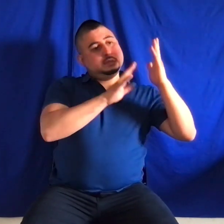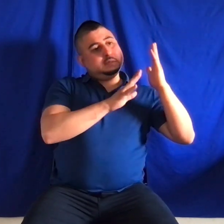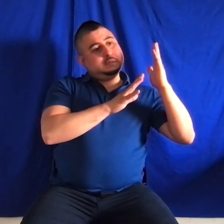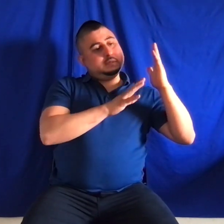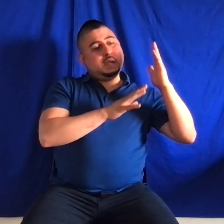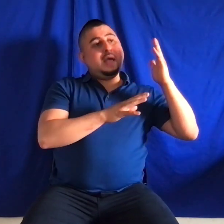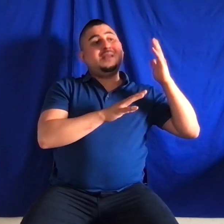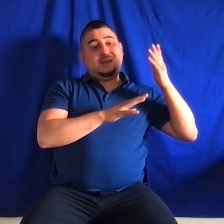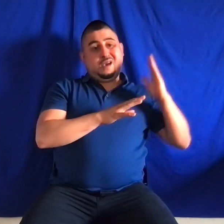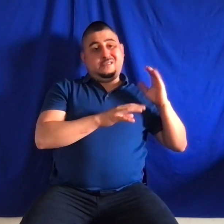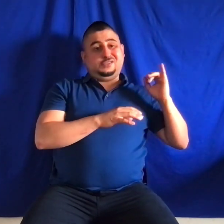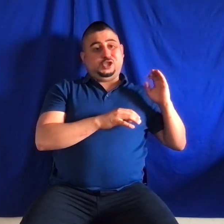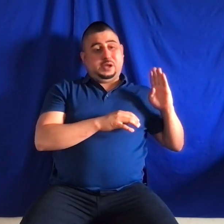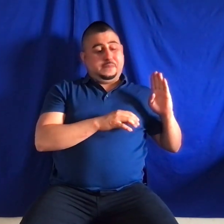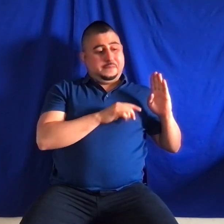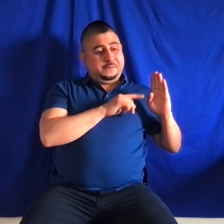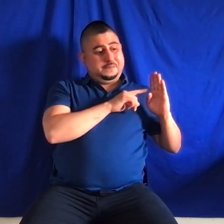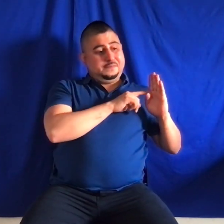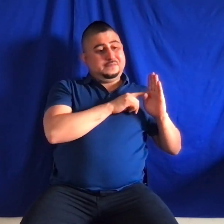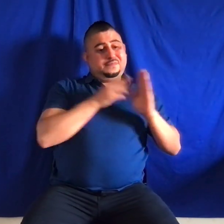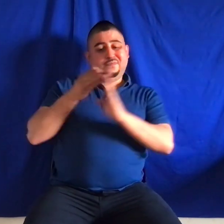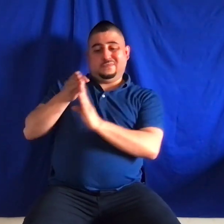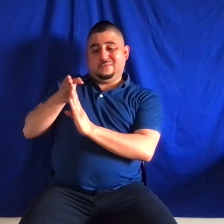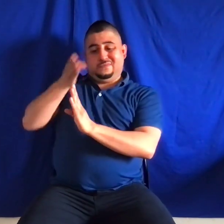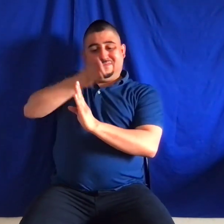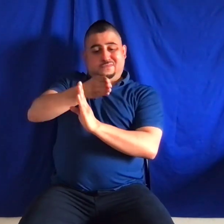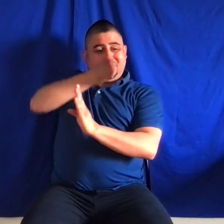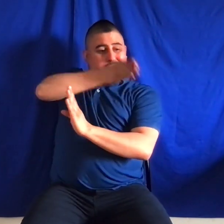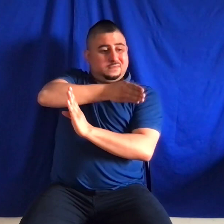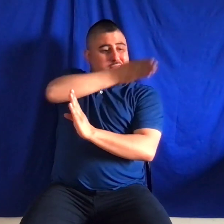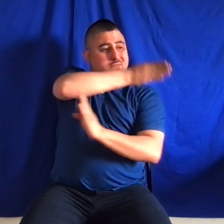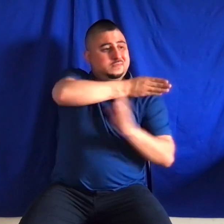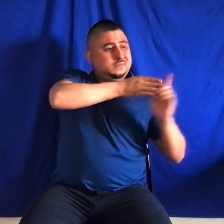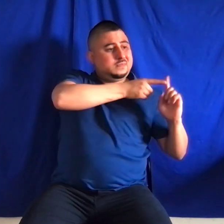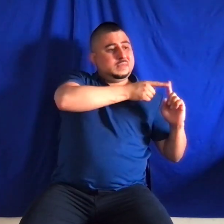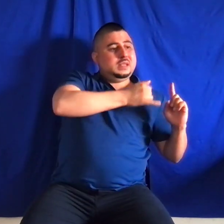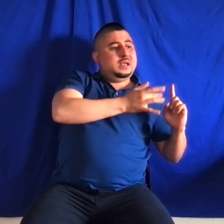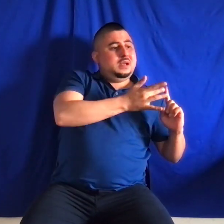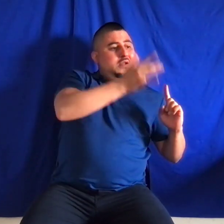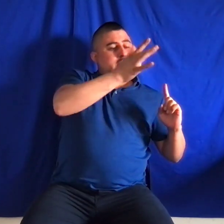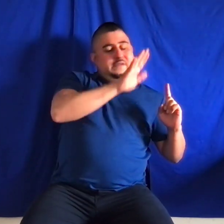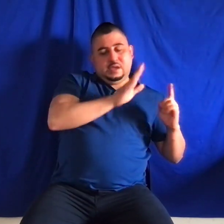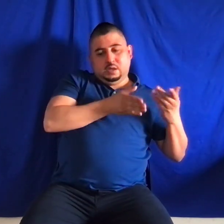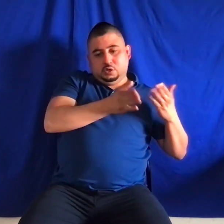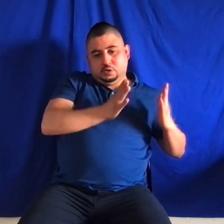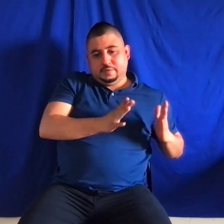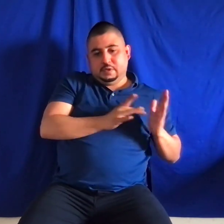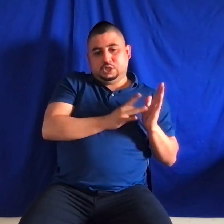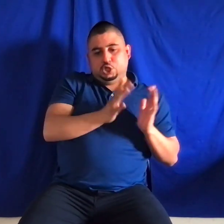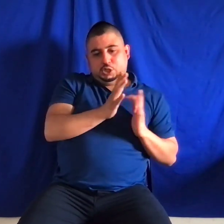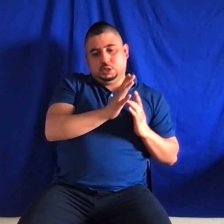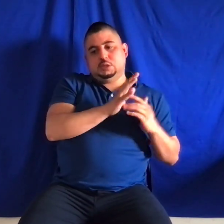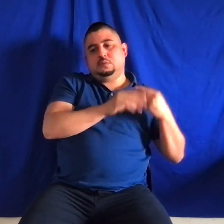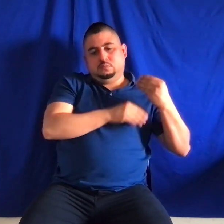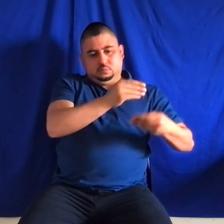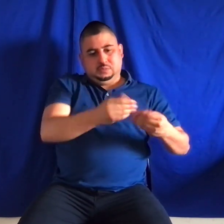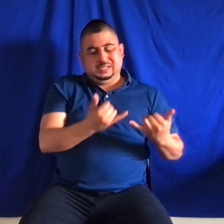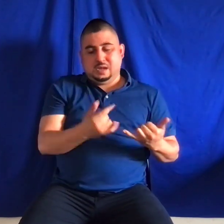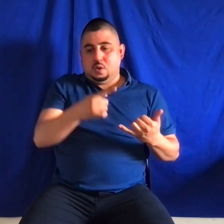Jacob, the God of our fathers, has glorified his servant, Jesus, whom you handed over